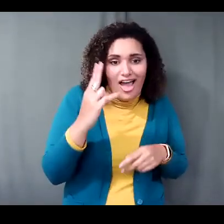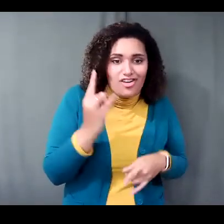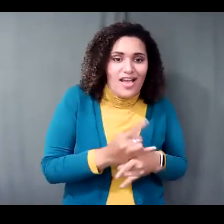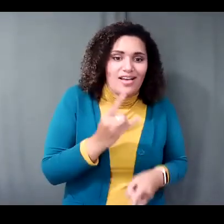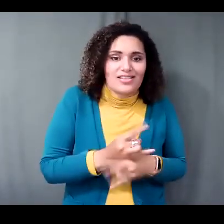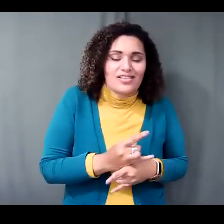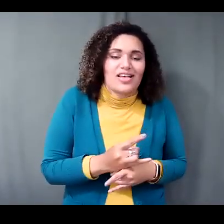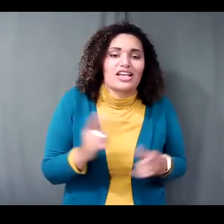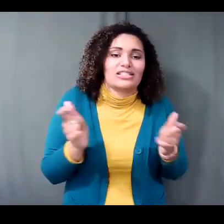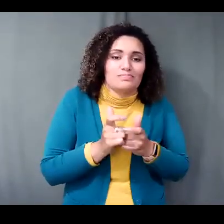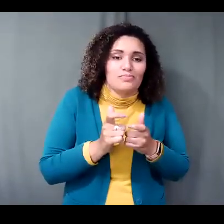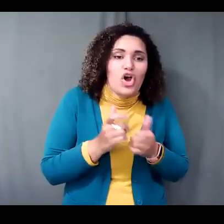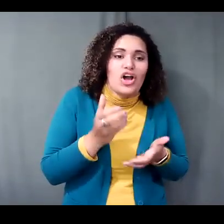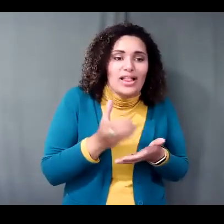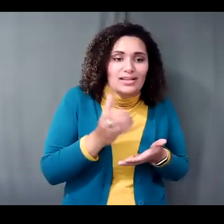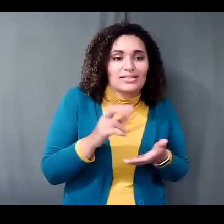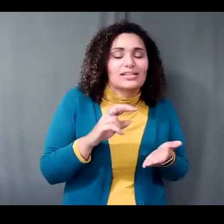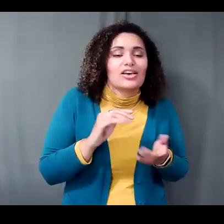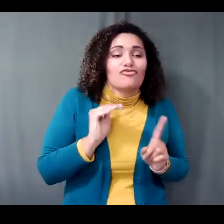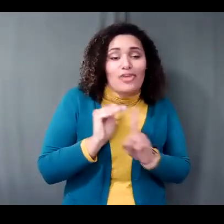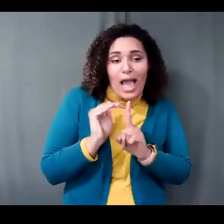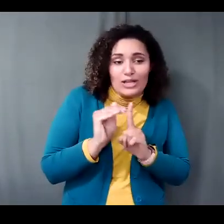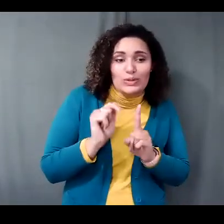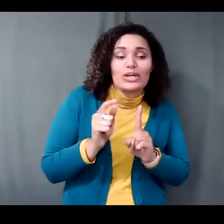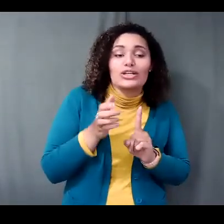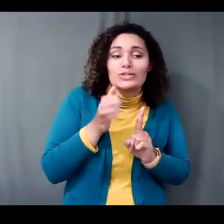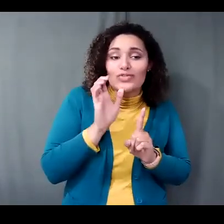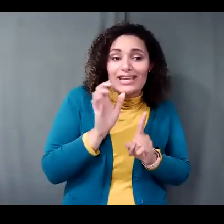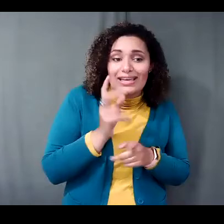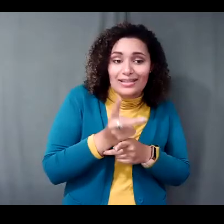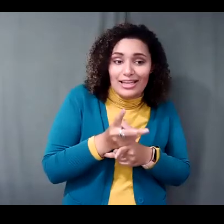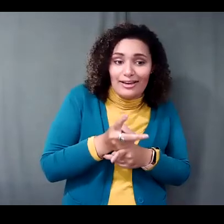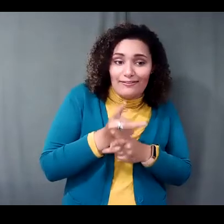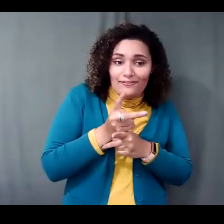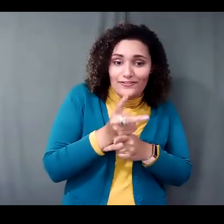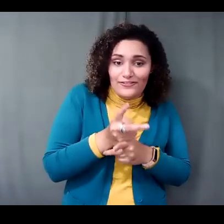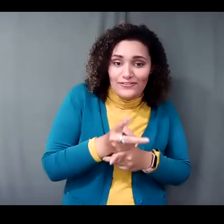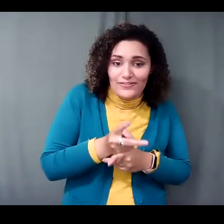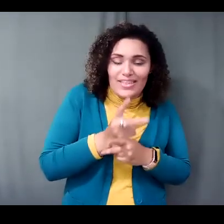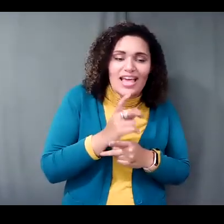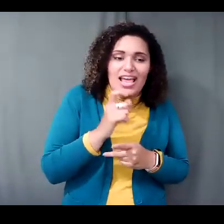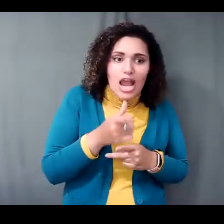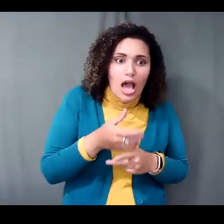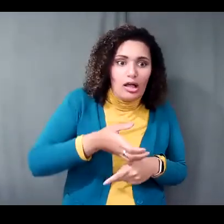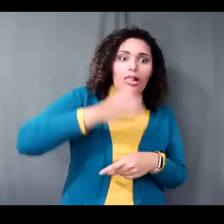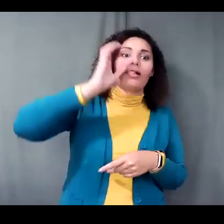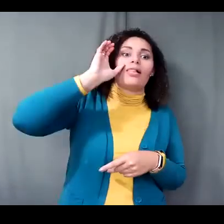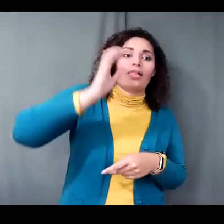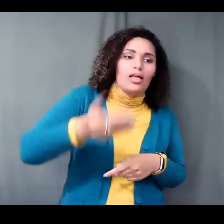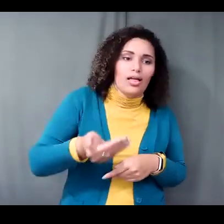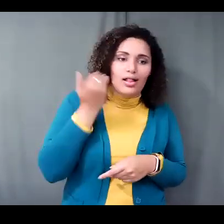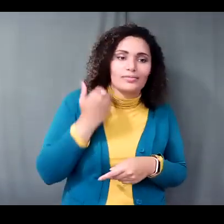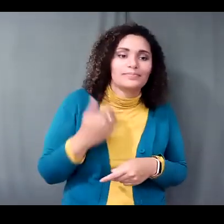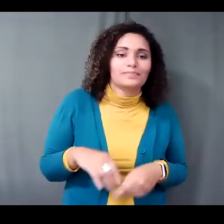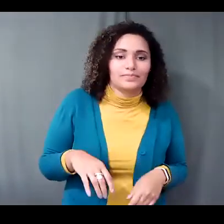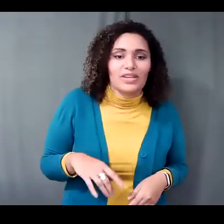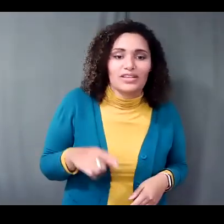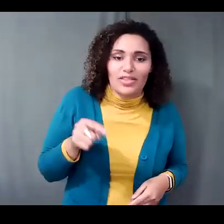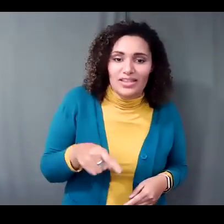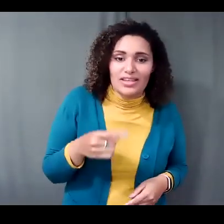in barrels, and that's fine. It doesn't leak. But the problem is we don't get the temperature swings that we want the wine to expand and contract and pull in air